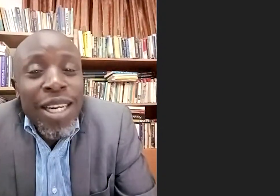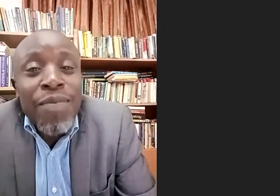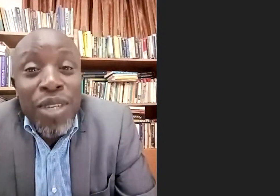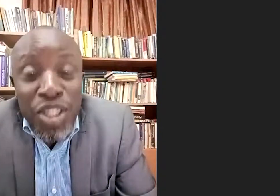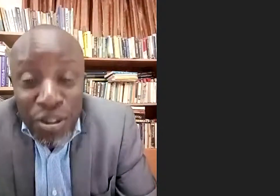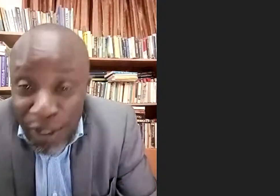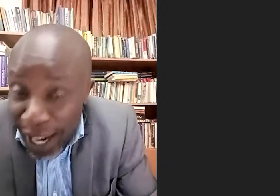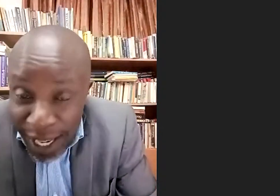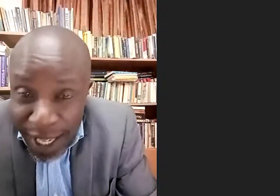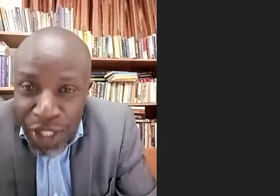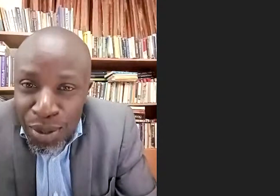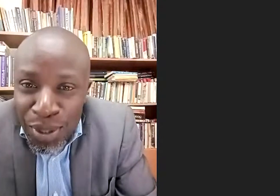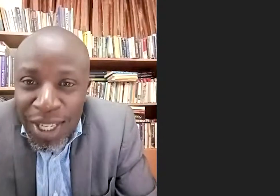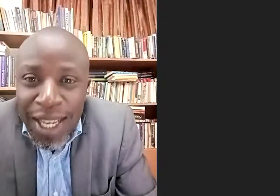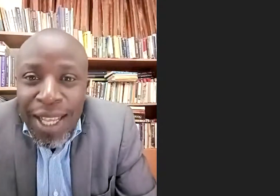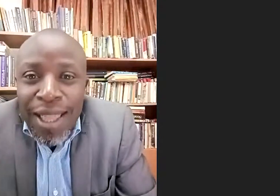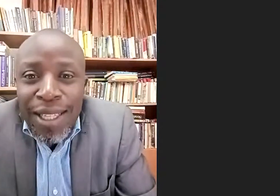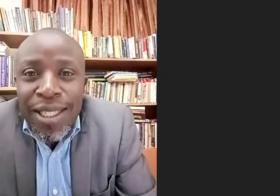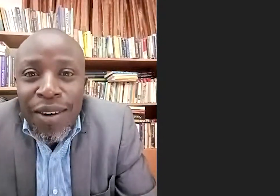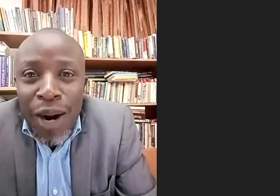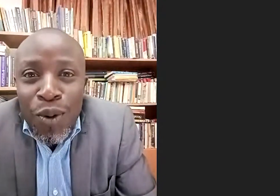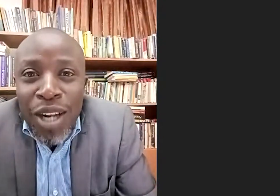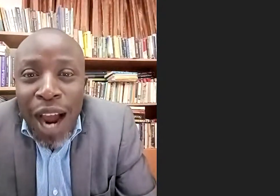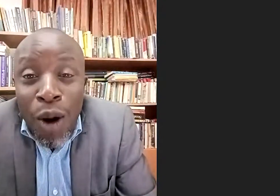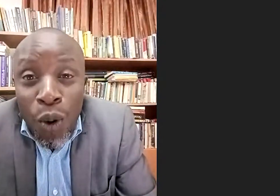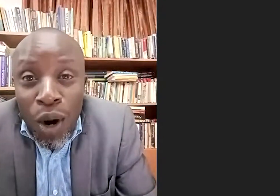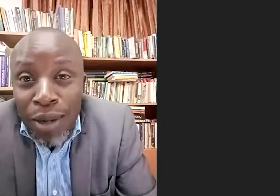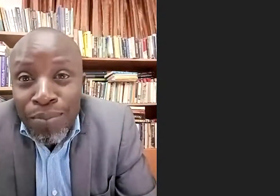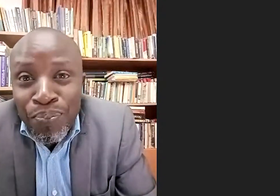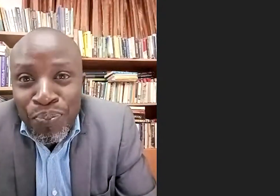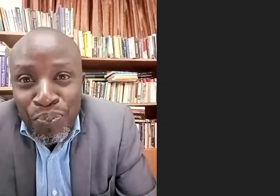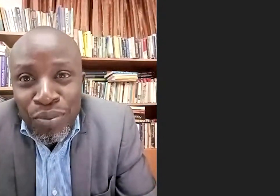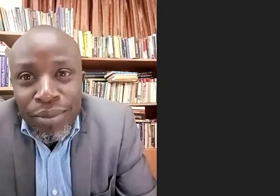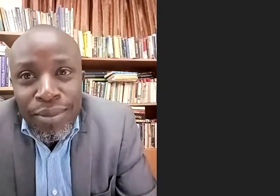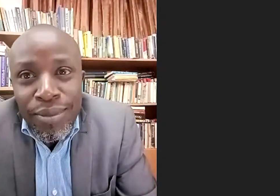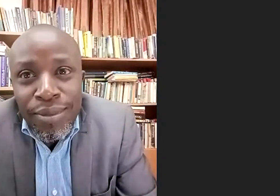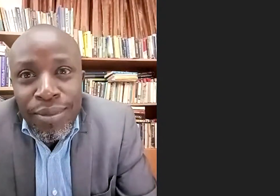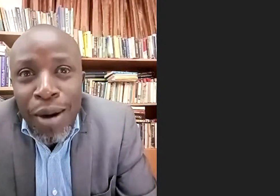to demystify issues that surround our